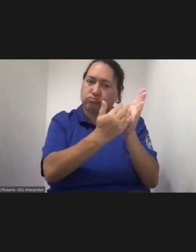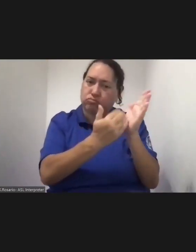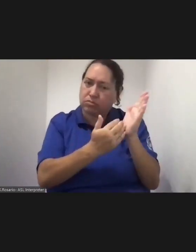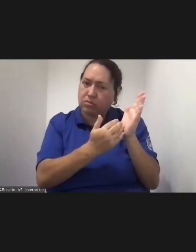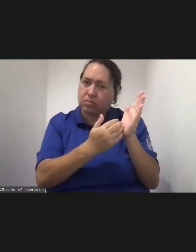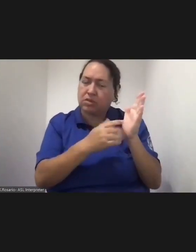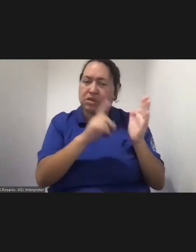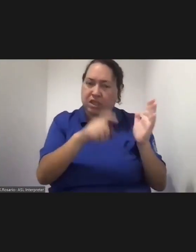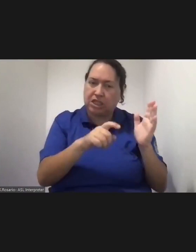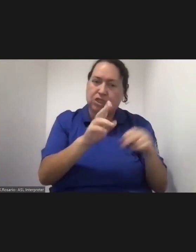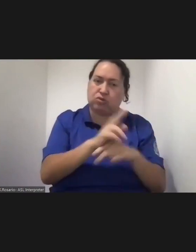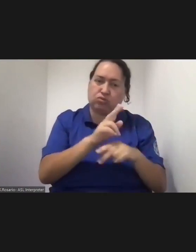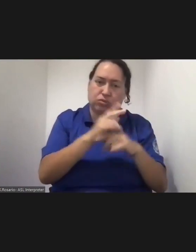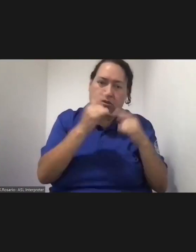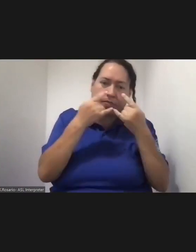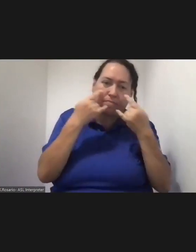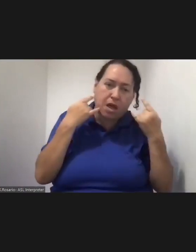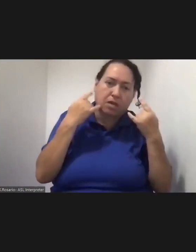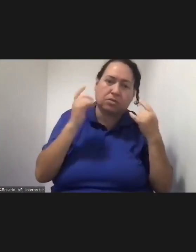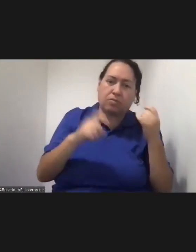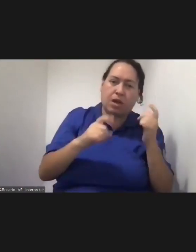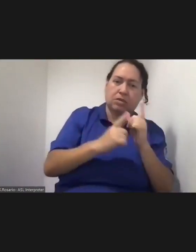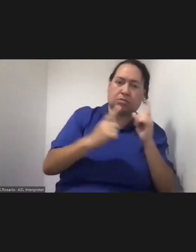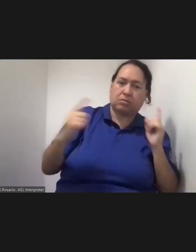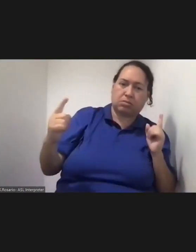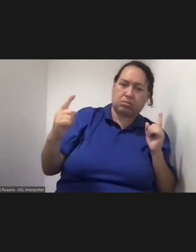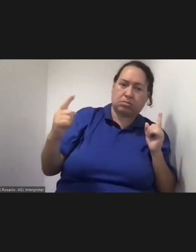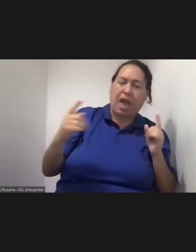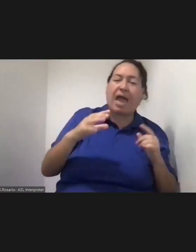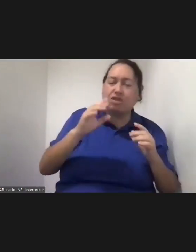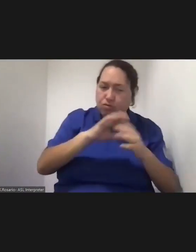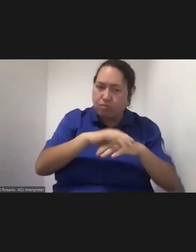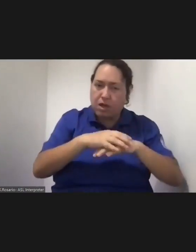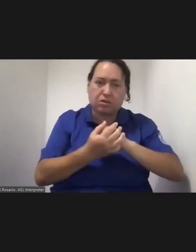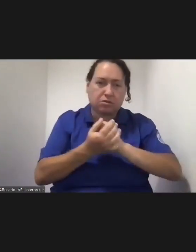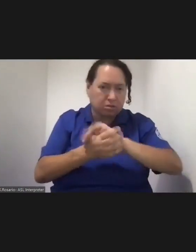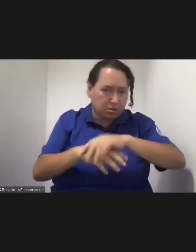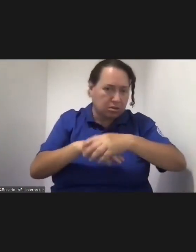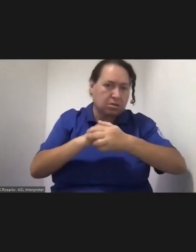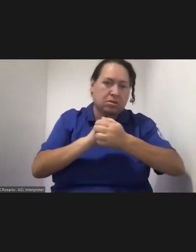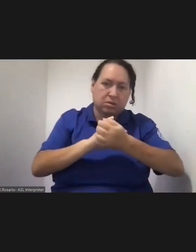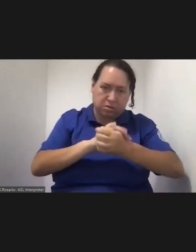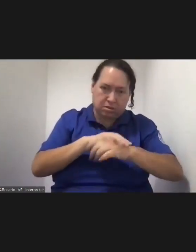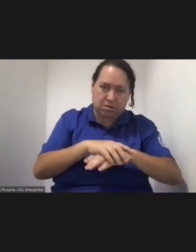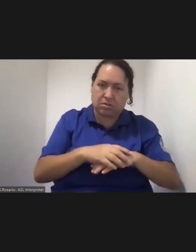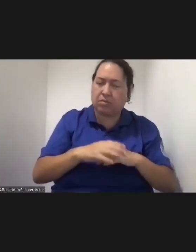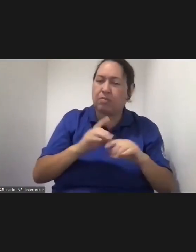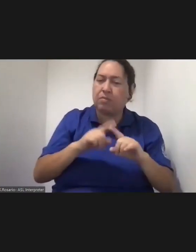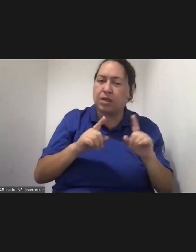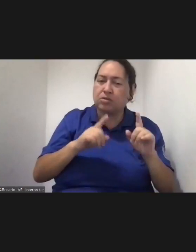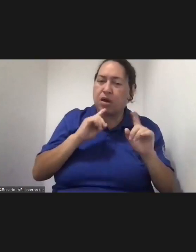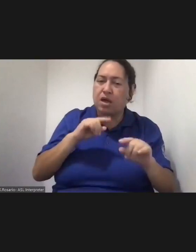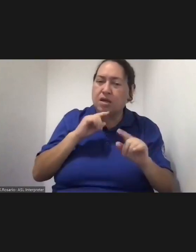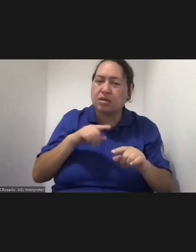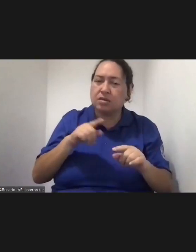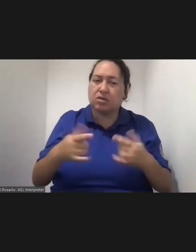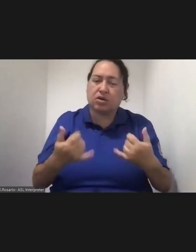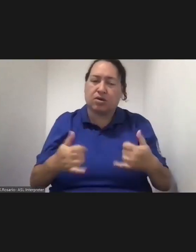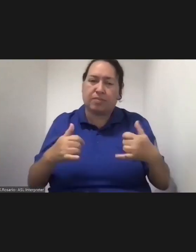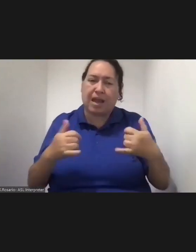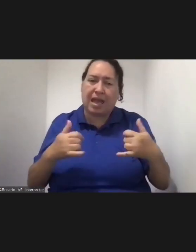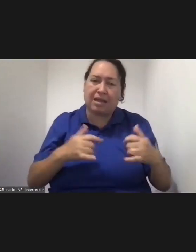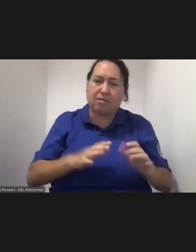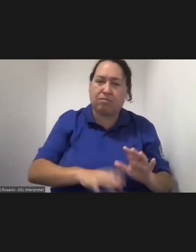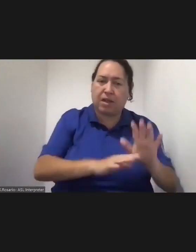mask, keeping safe distance, and washing hands. But to your question, when you're playing a game of basketball and you